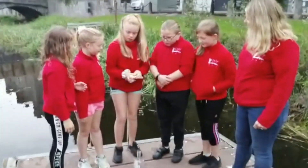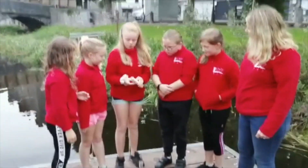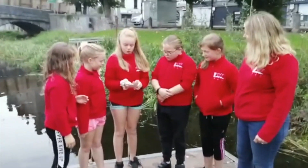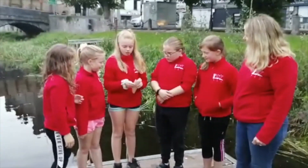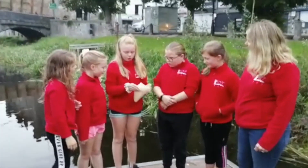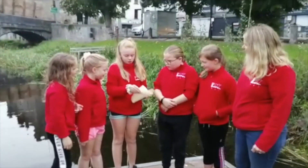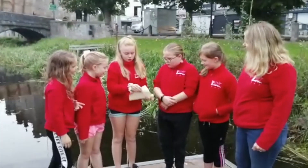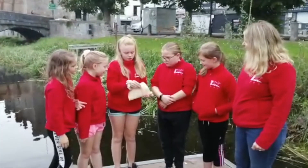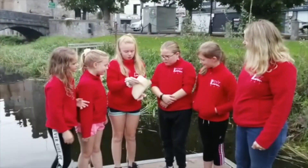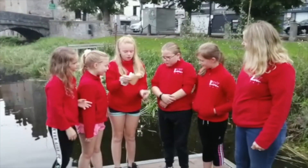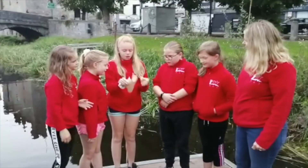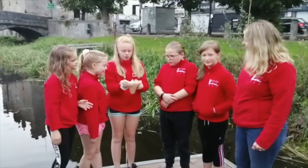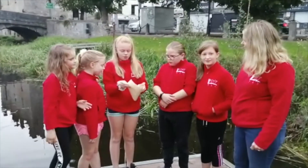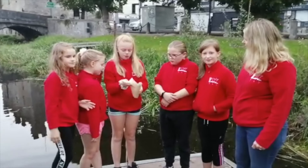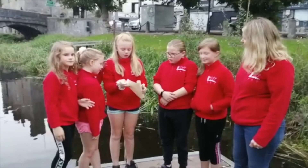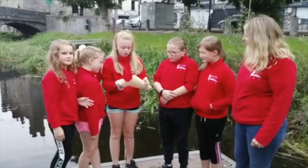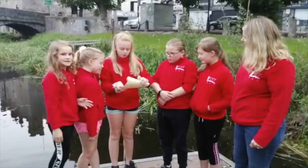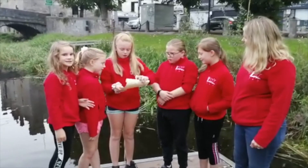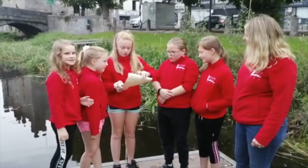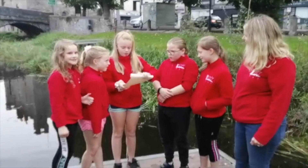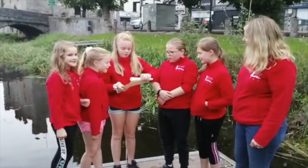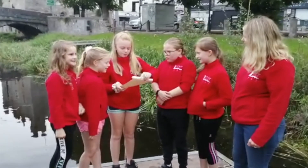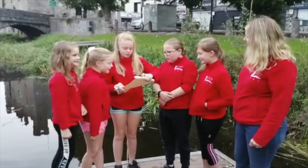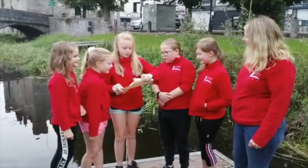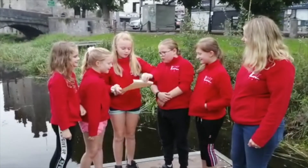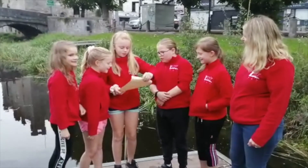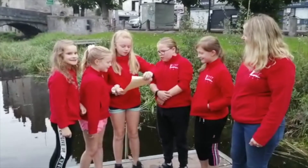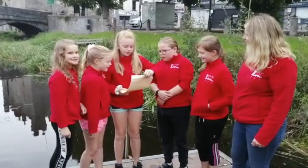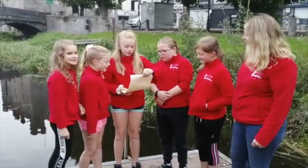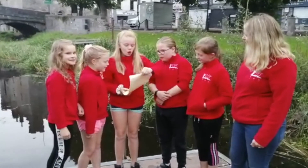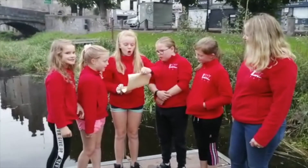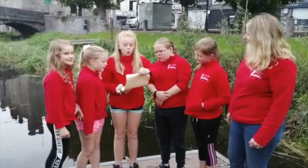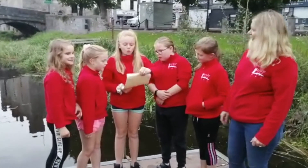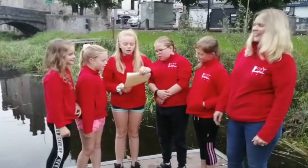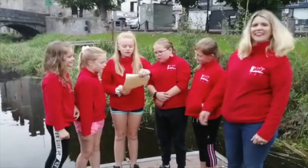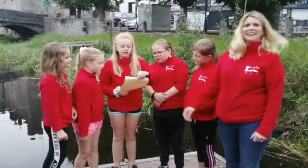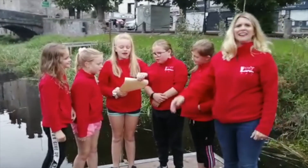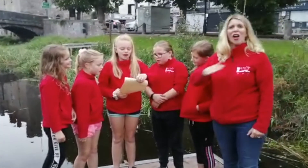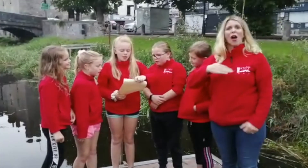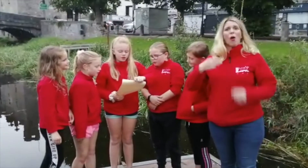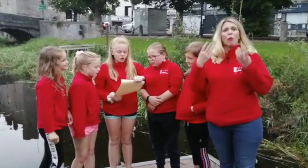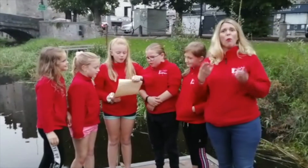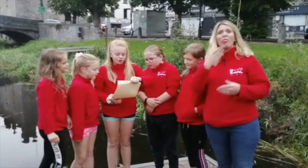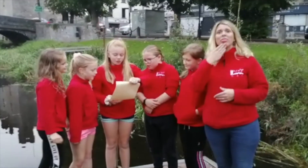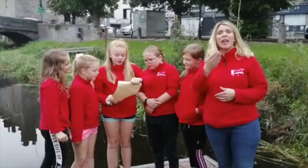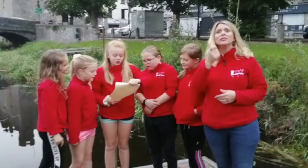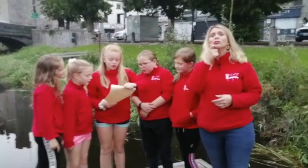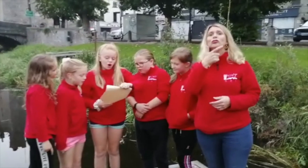We We would like to thank the